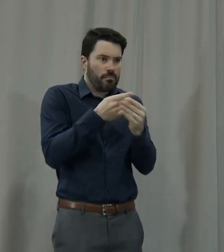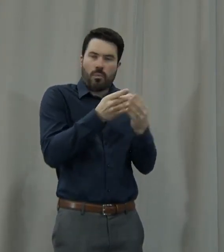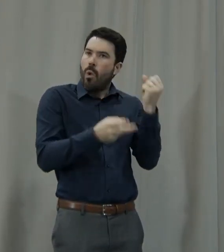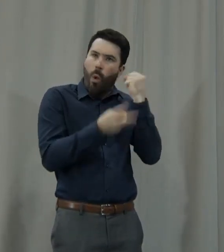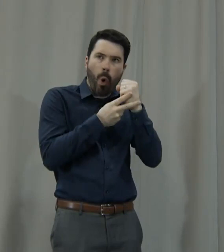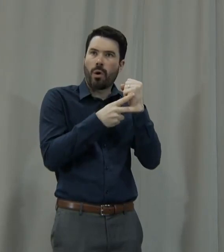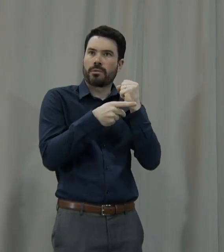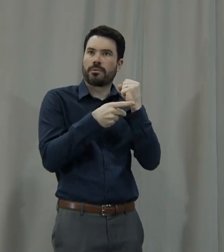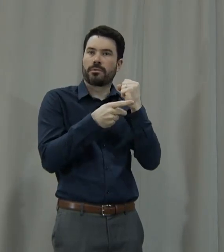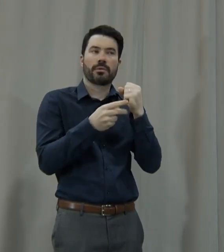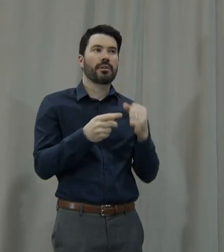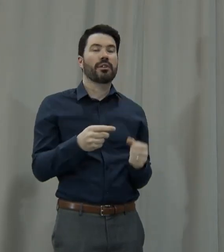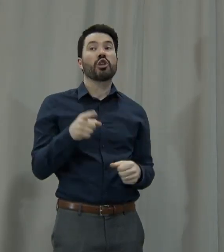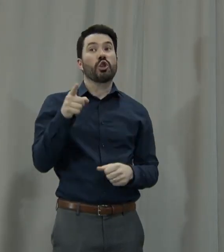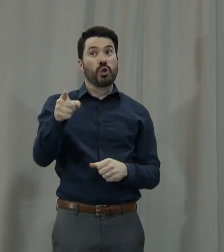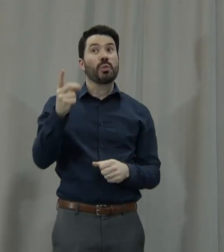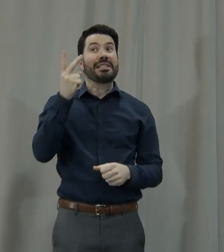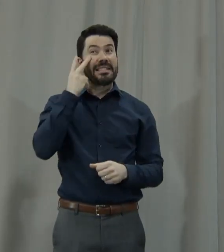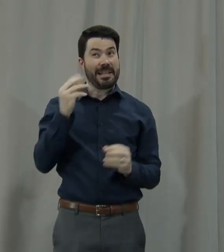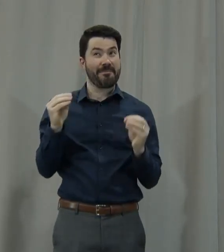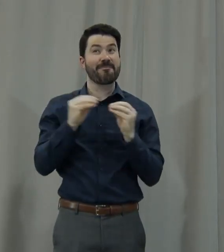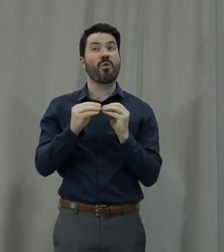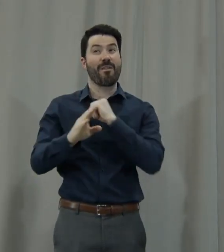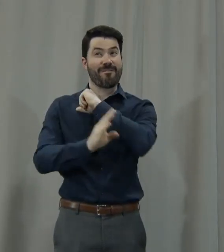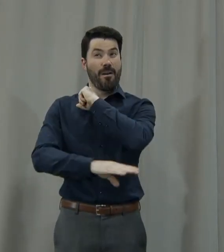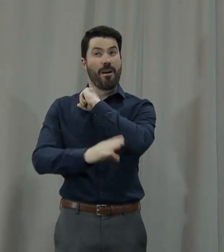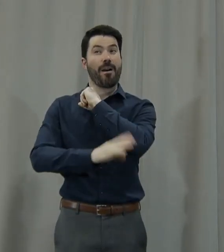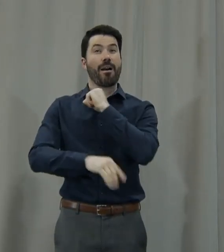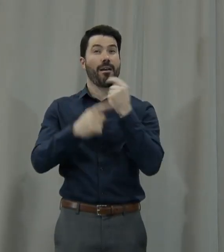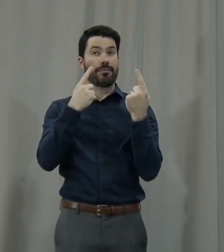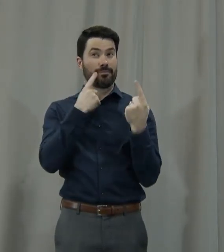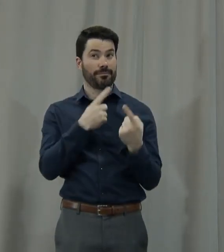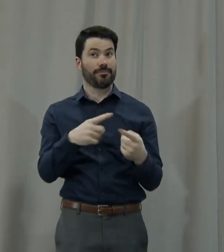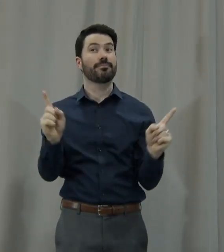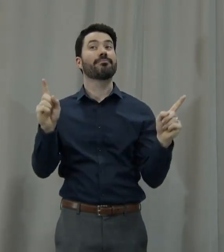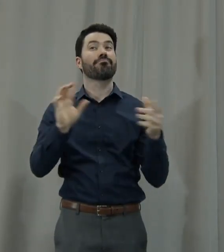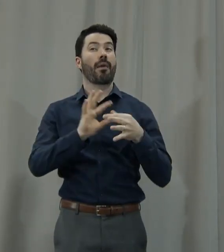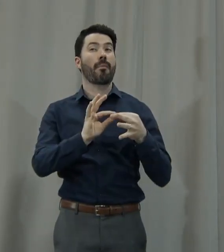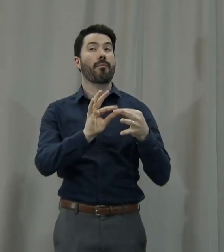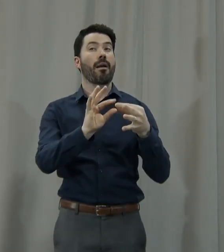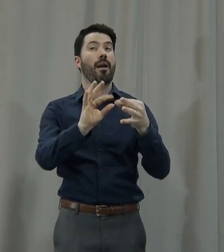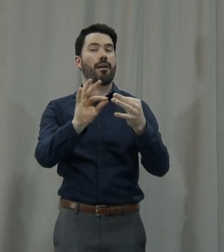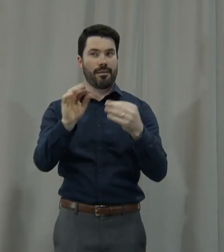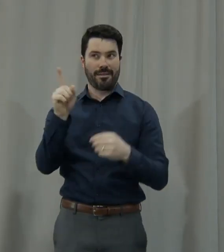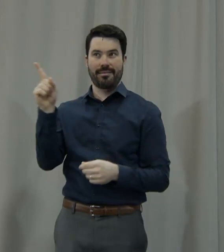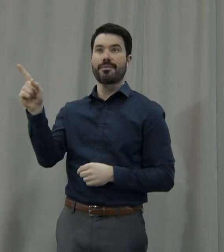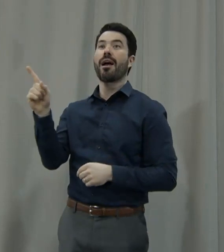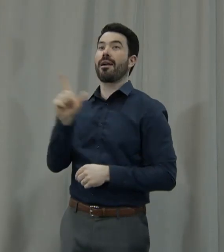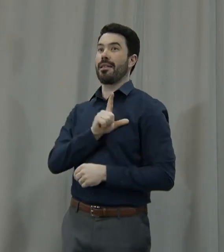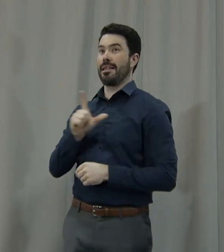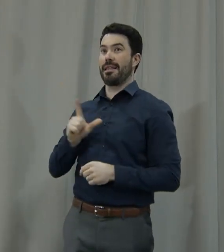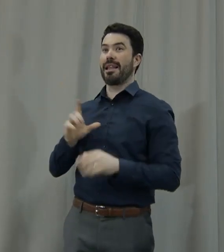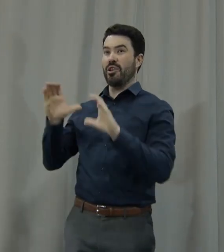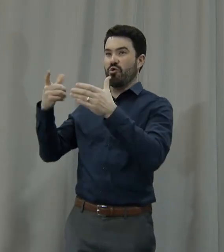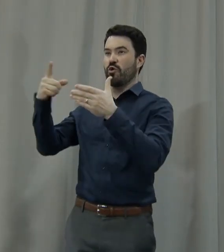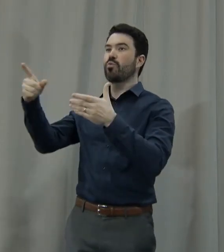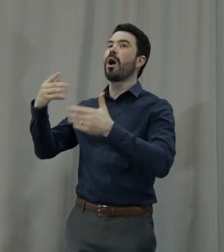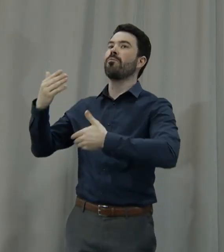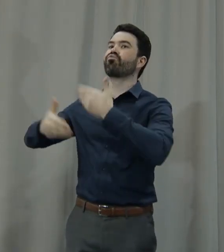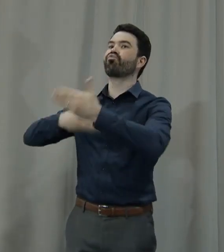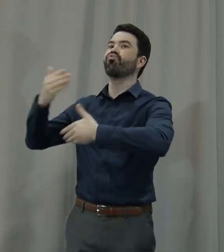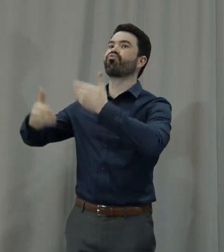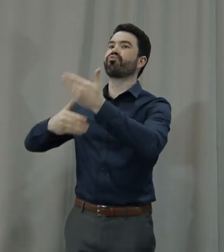You'll see a lot more about that this fall as the legislature begins to move on those policy